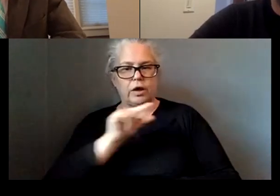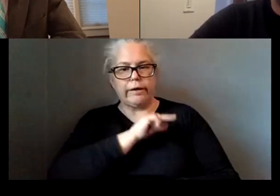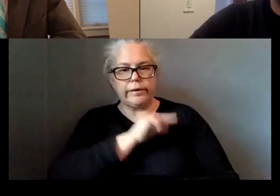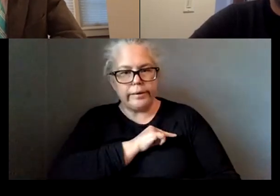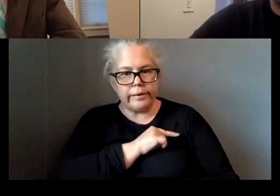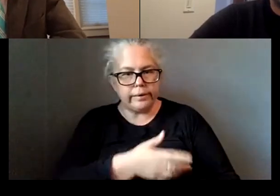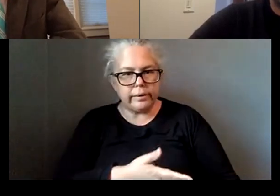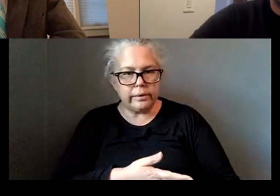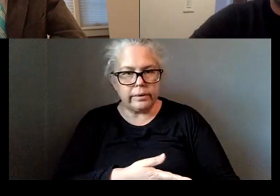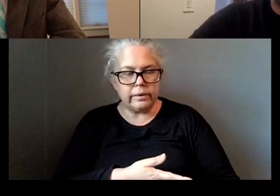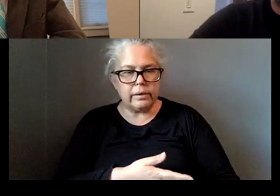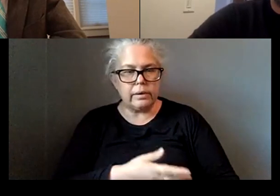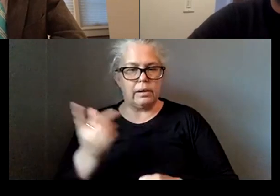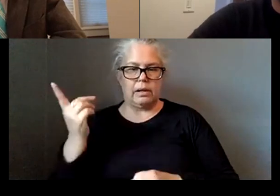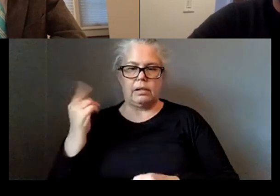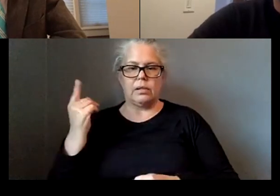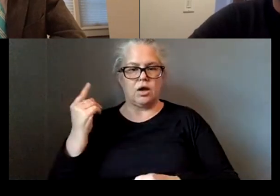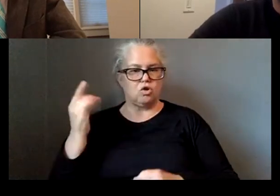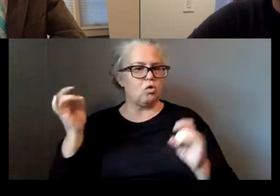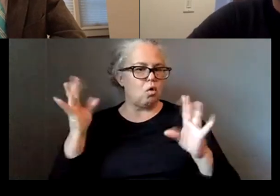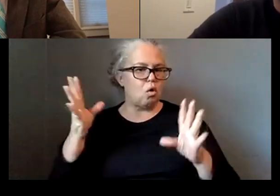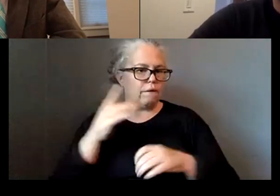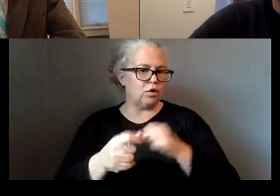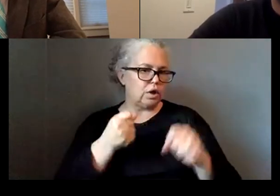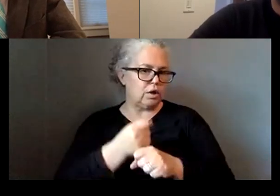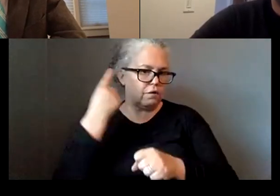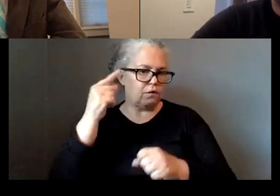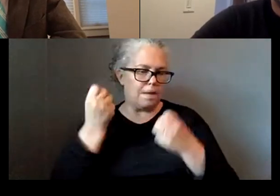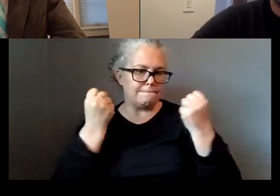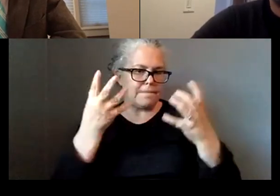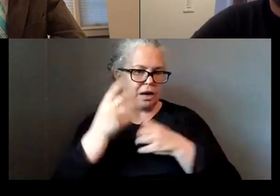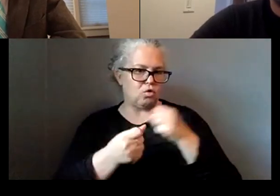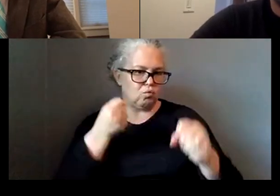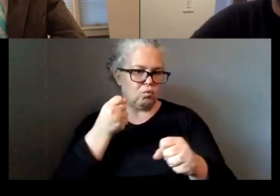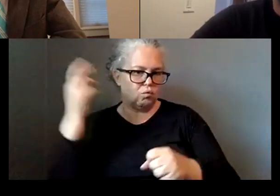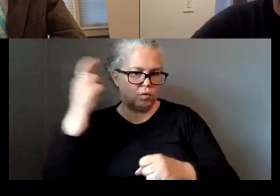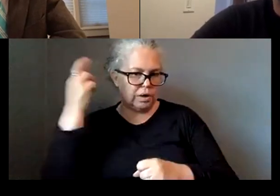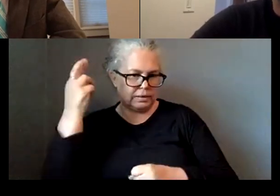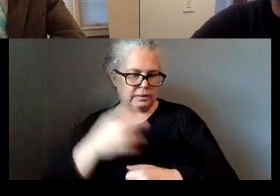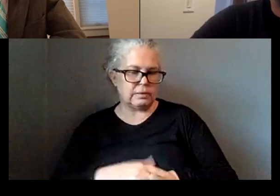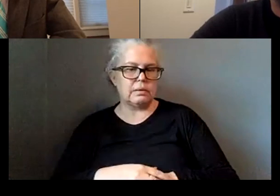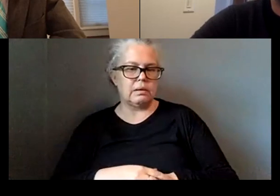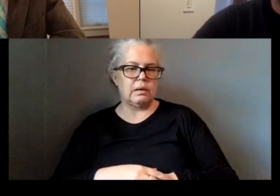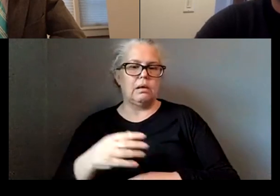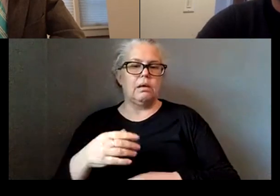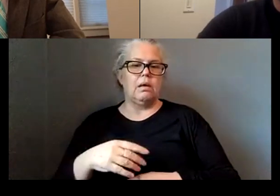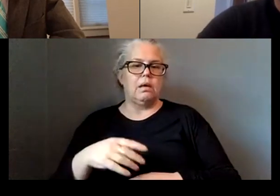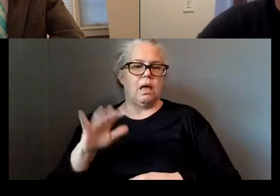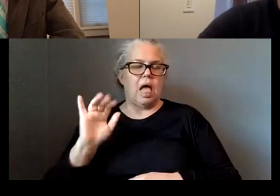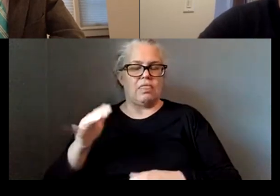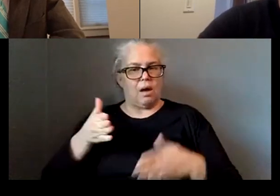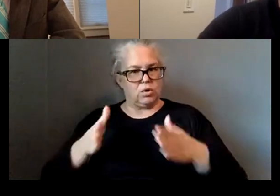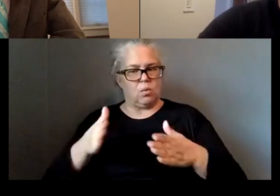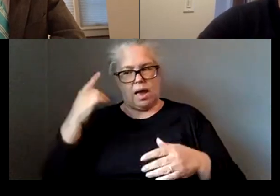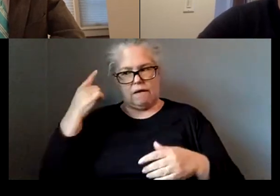last year was a fairly horrid year for a number of reasons. And it was a way of feeling that, okay, I had